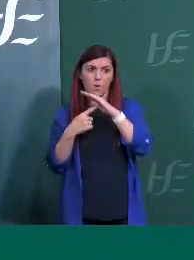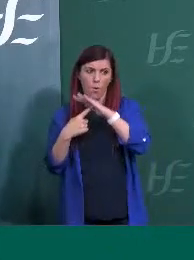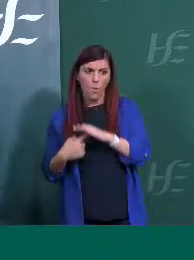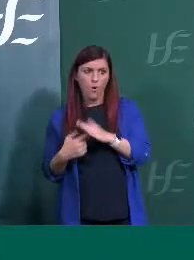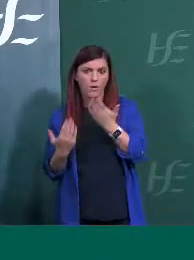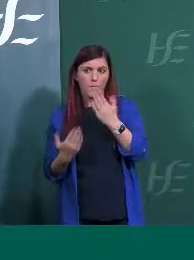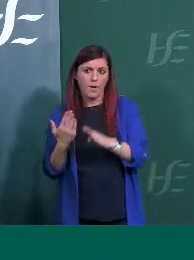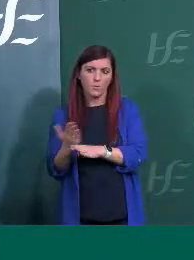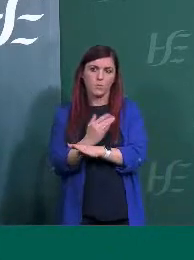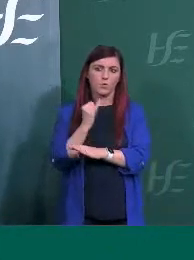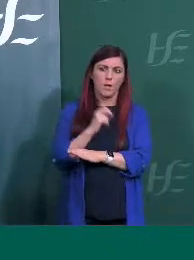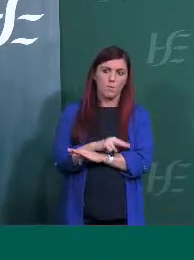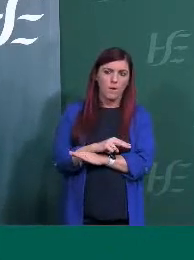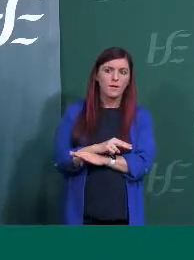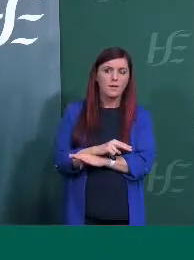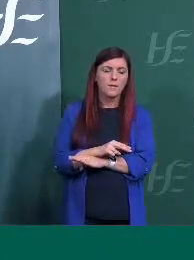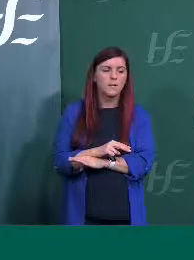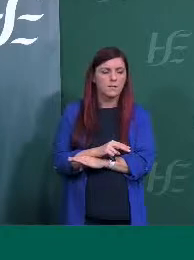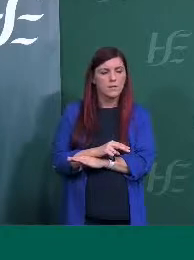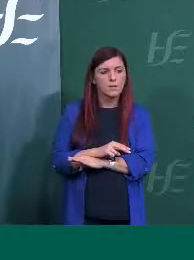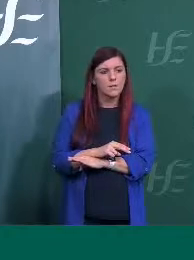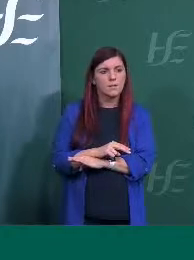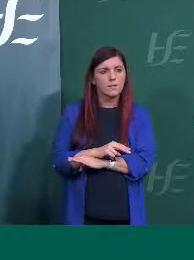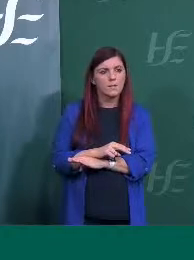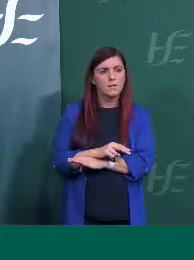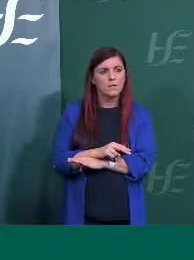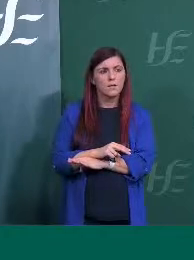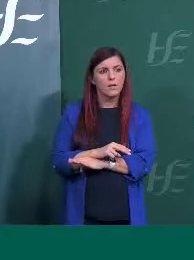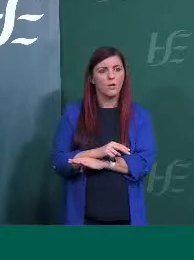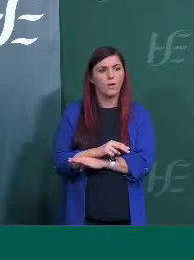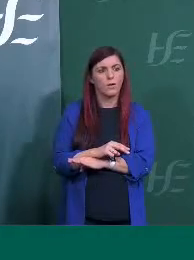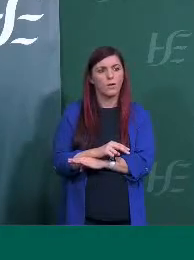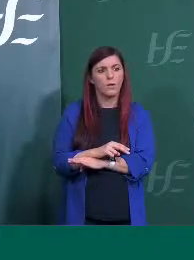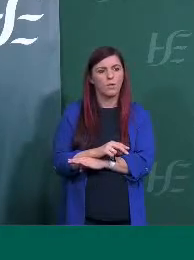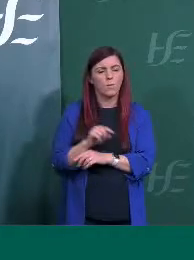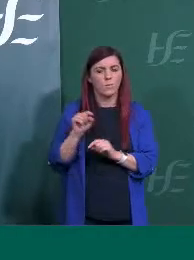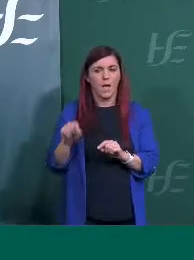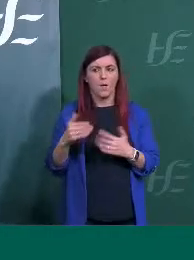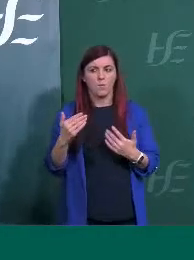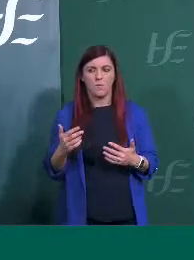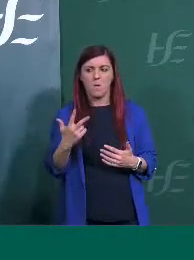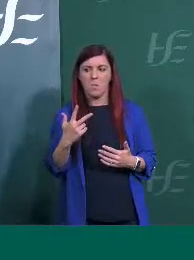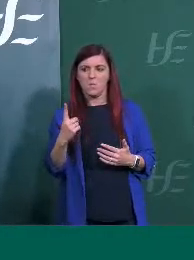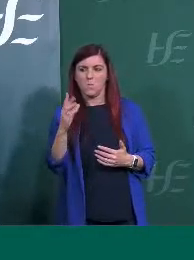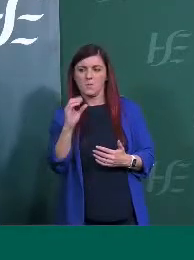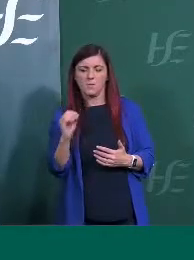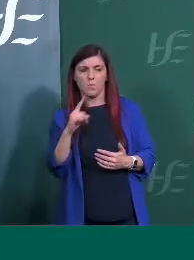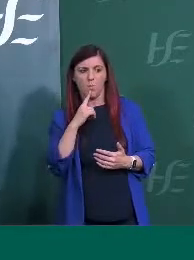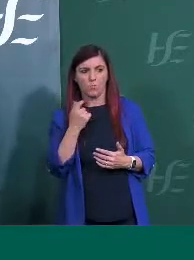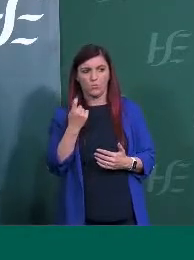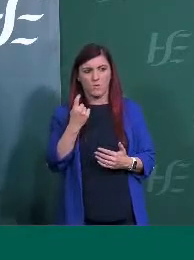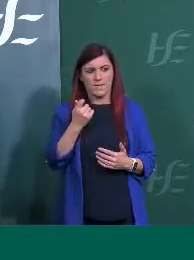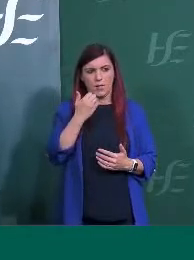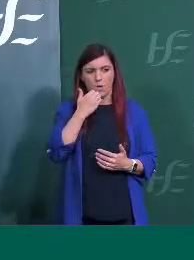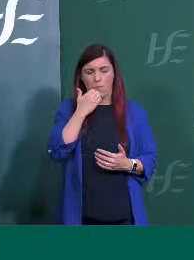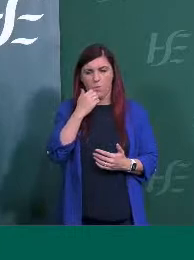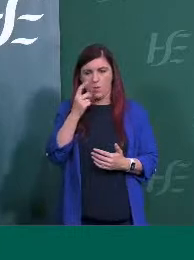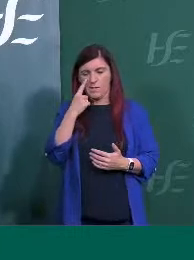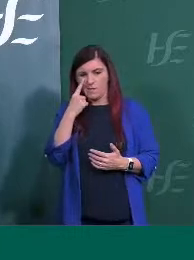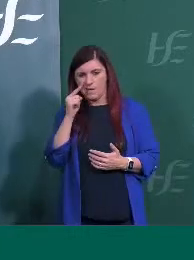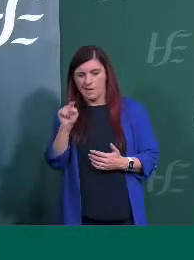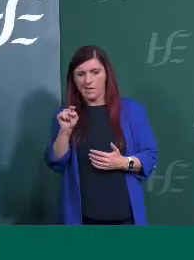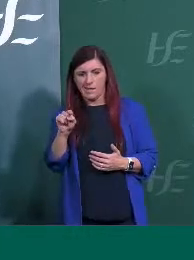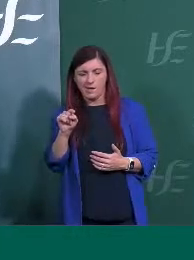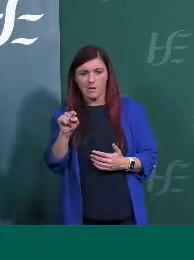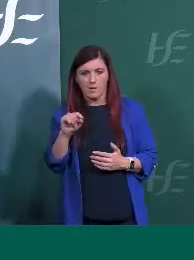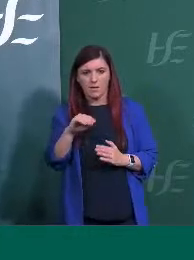now, which is certainly one of the brighter aspects of the most recent surge, is that we seem to be holding that protection